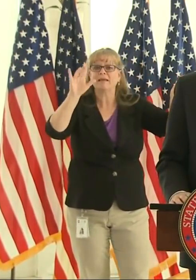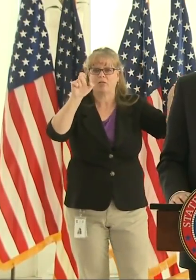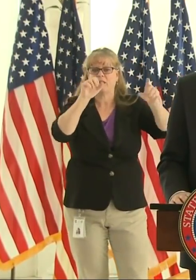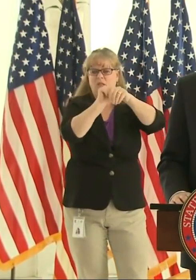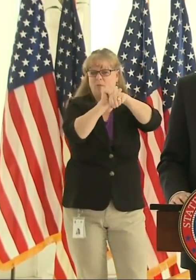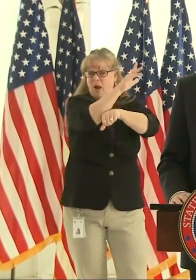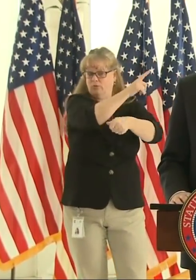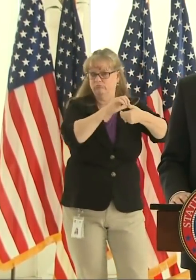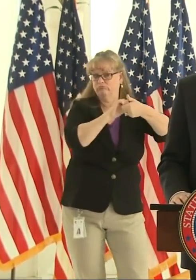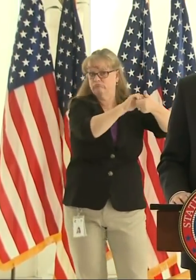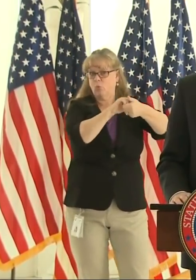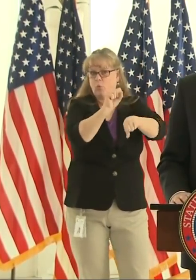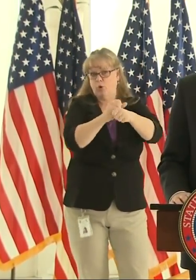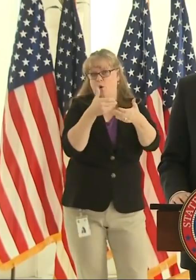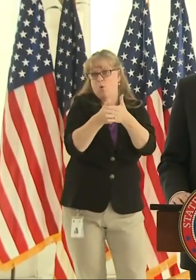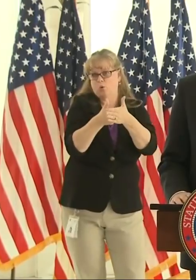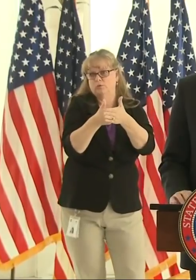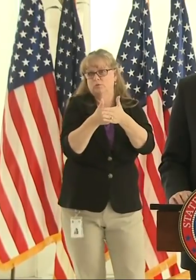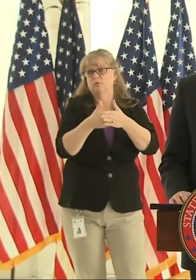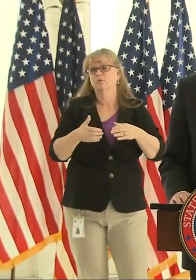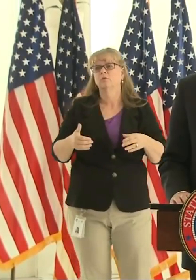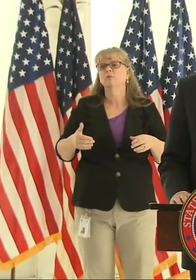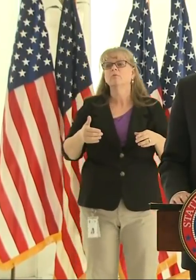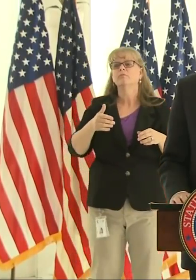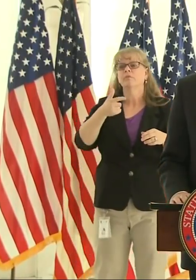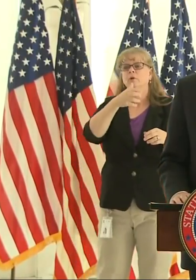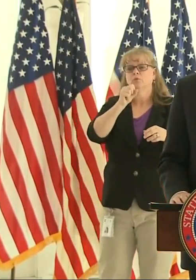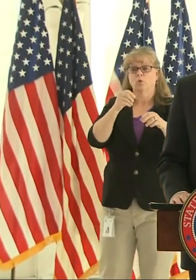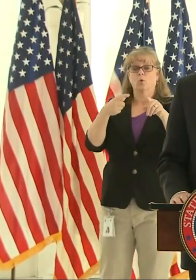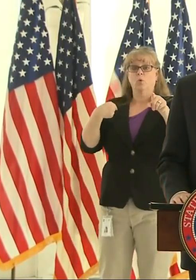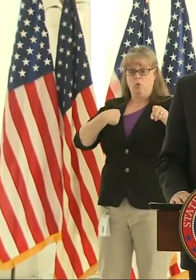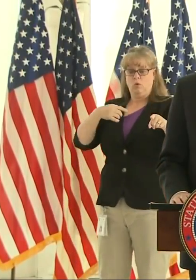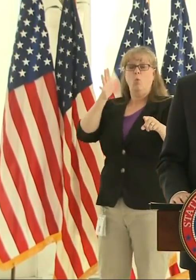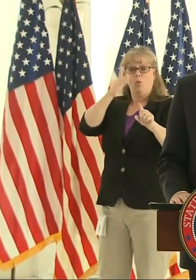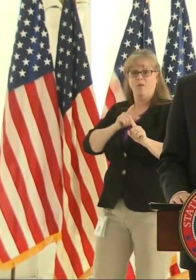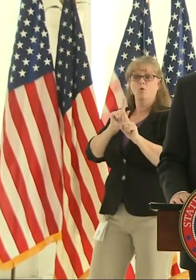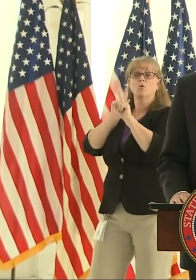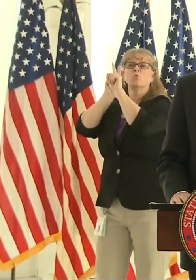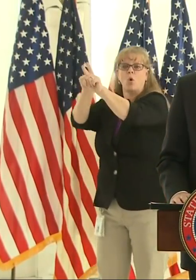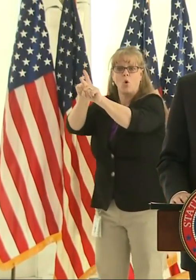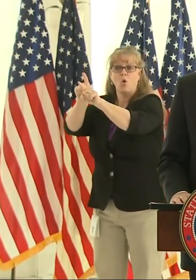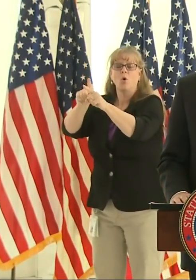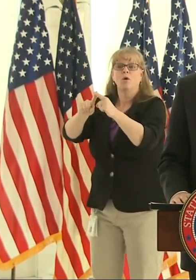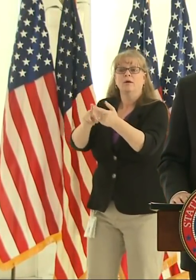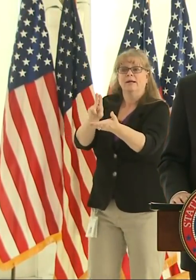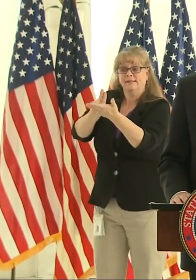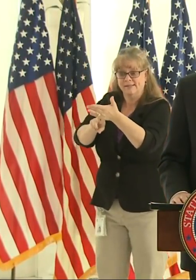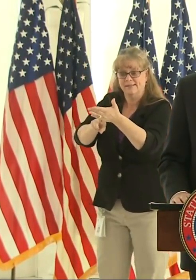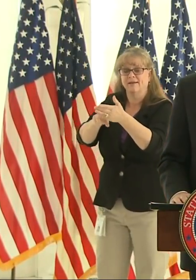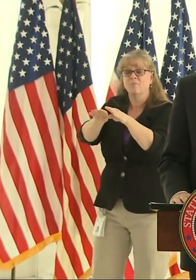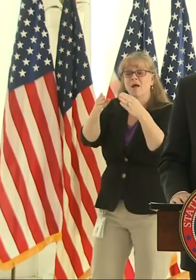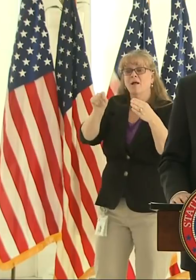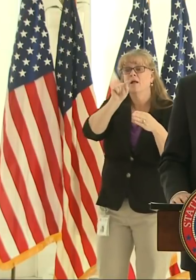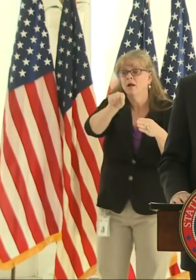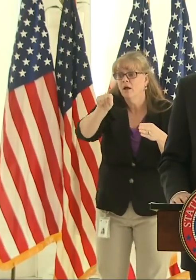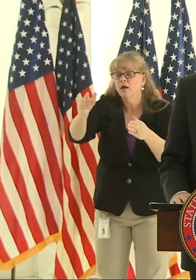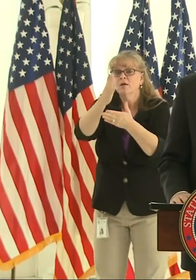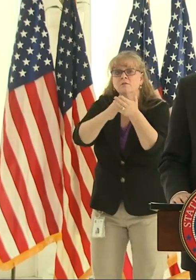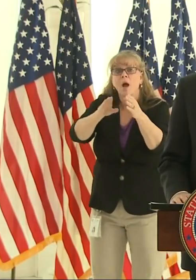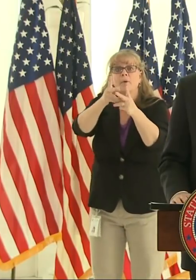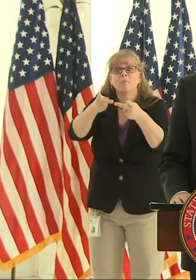Public Health in signing the very first county that is able to open in Colorado. It's been a long haul for Eagle County, at